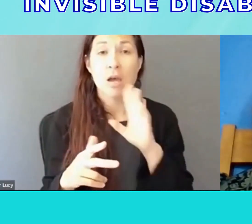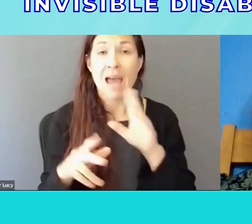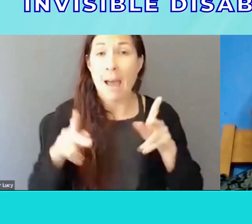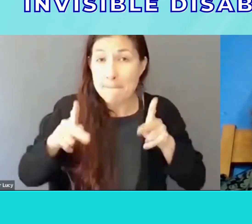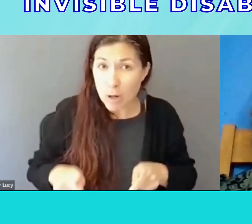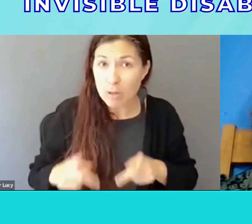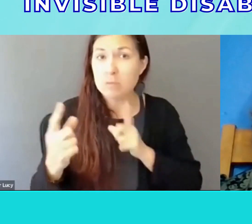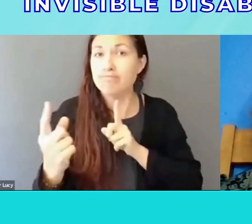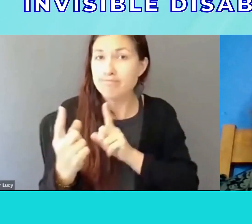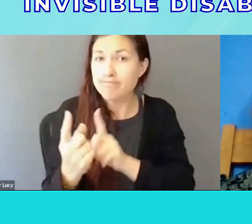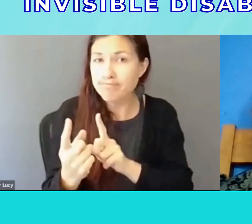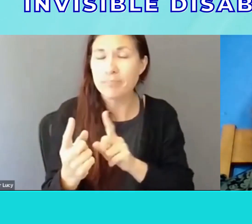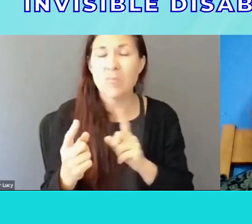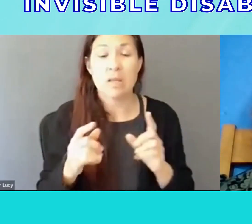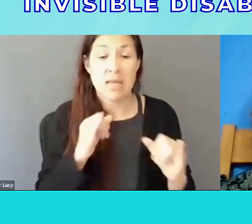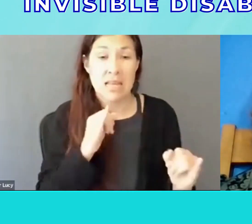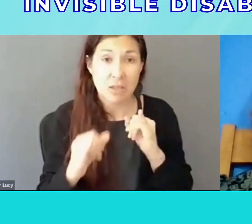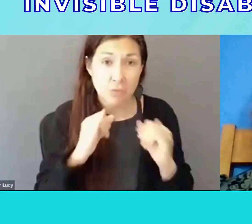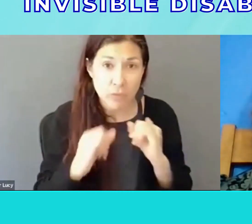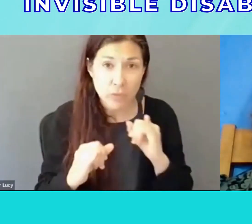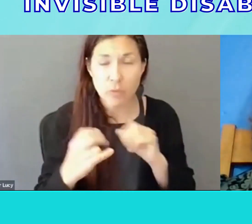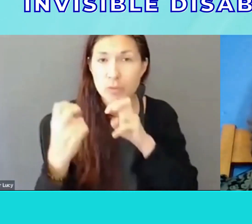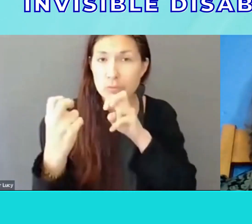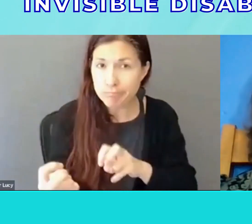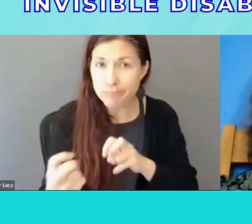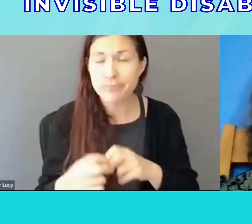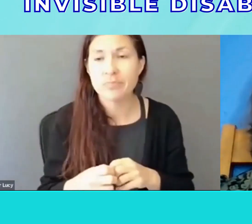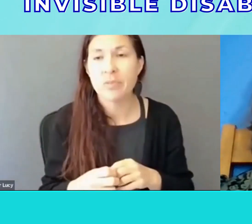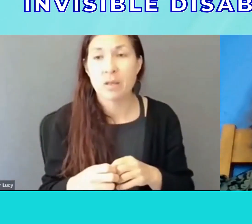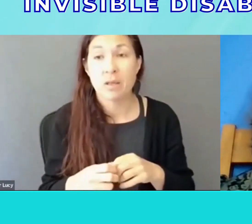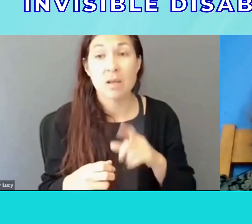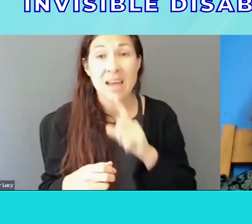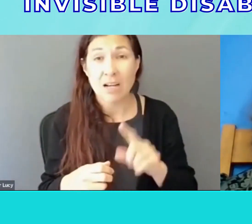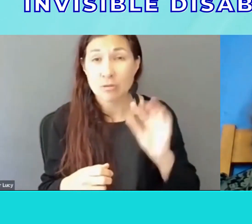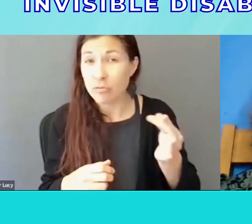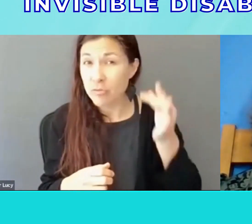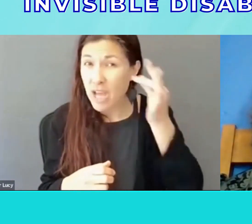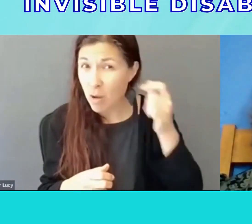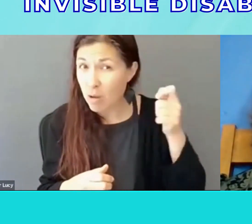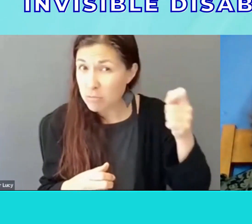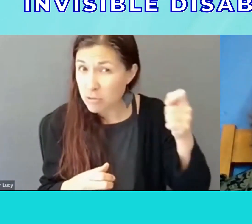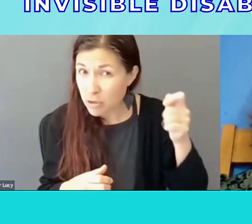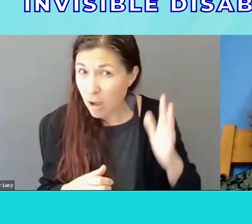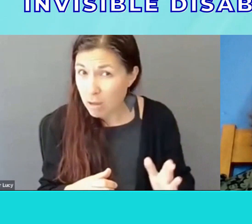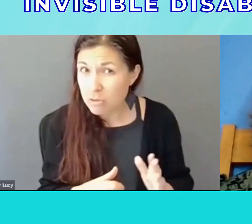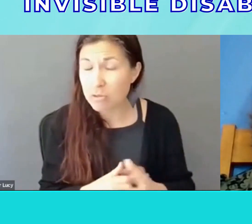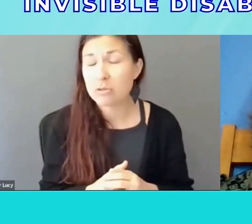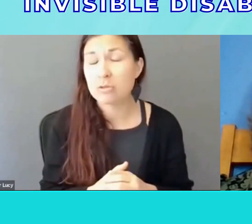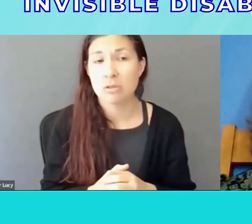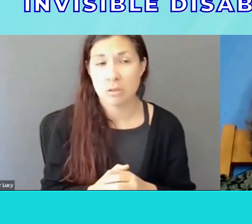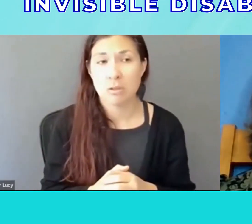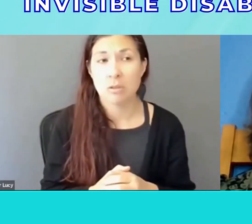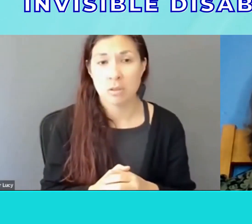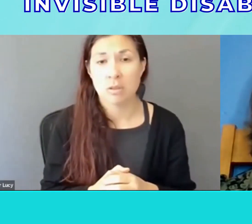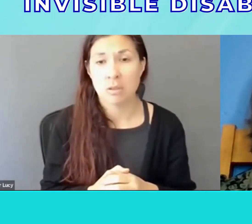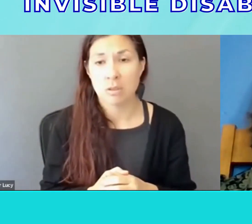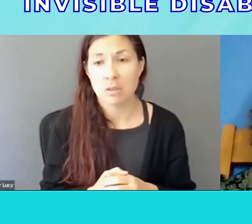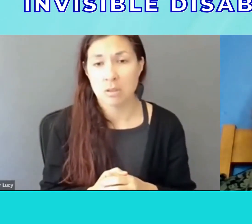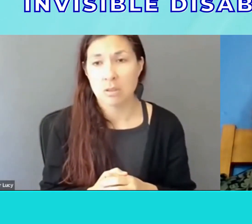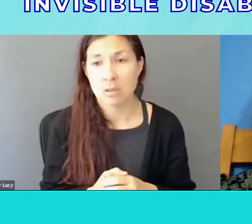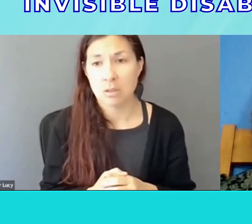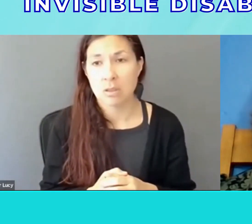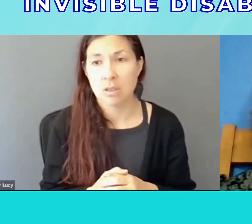because their hypotension drops too quickly. And other people will get, dangerously racing heart rate, as Cynthia